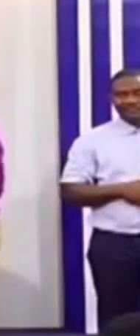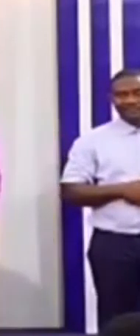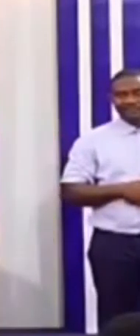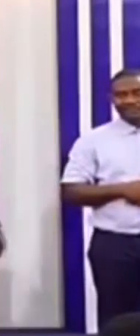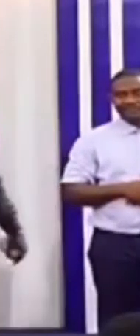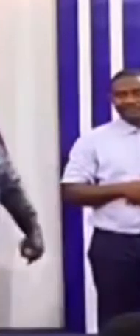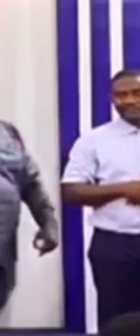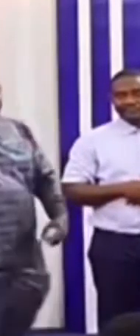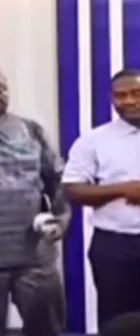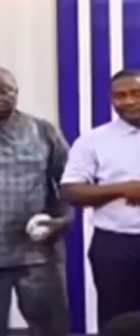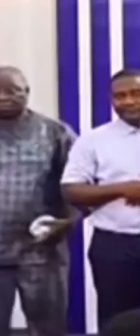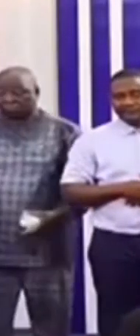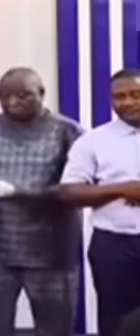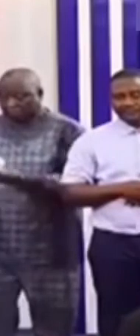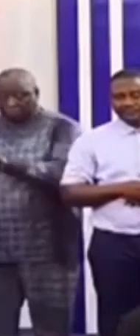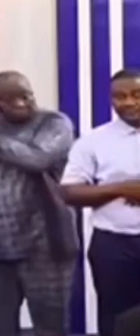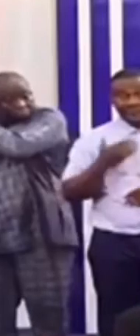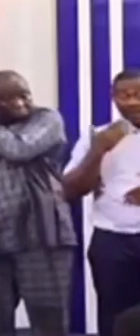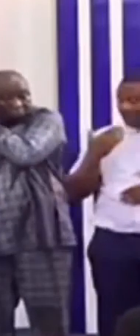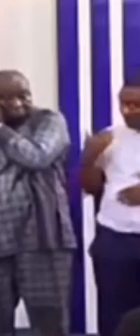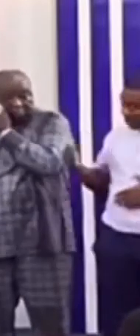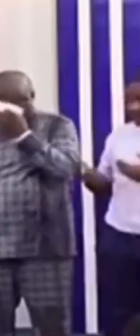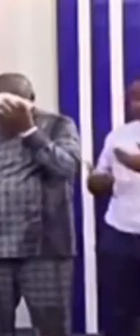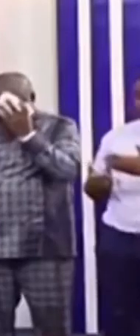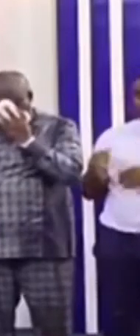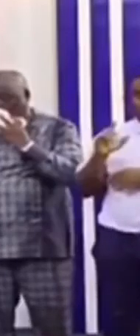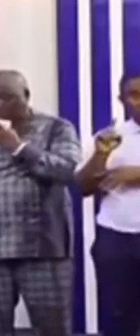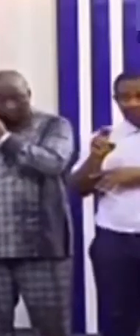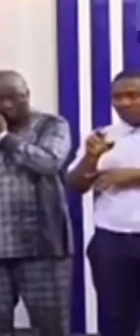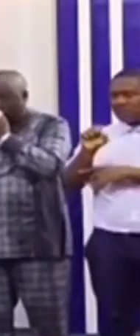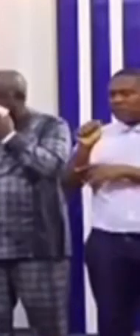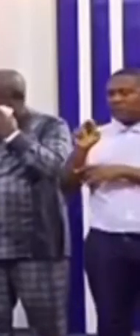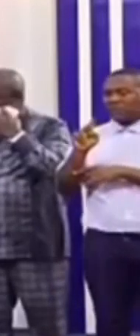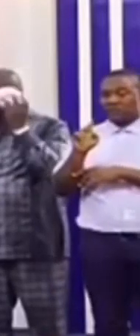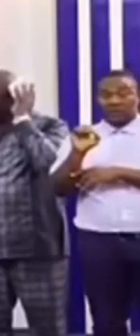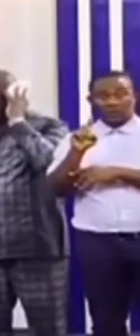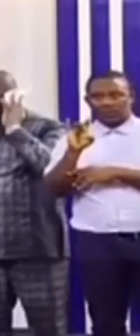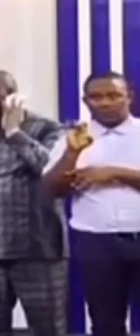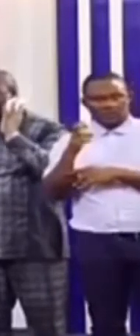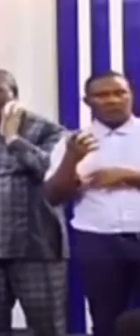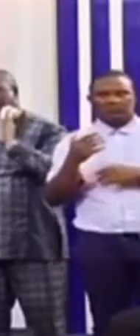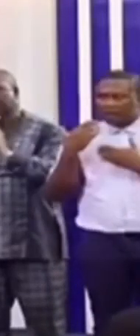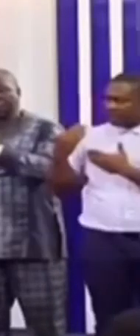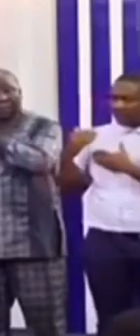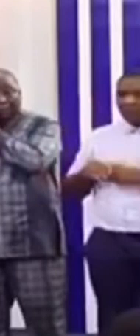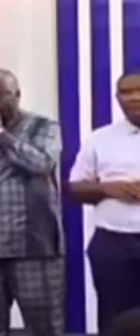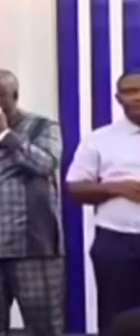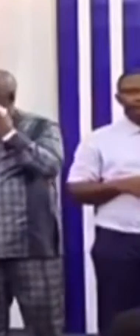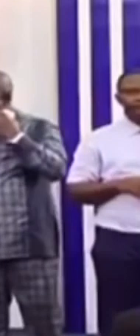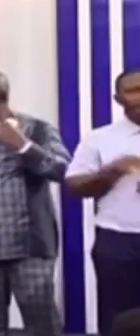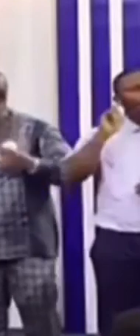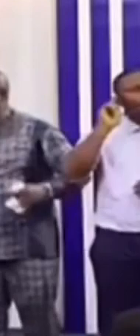Thank you, Dr. Medusa Akodia, for that update on the index cases, contact tracing, and two new cases. Later,